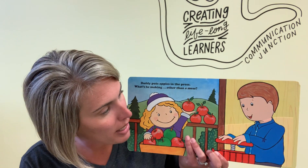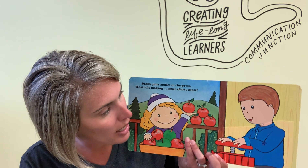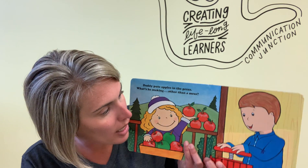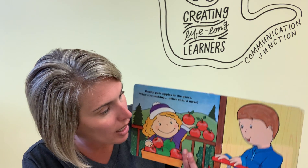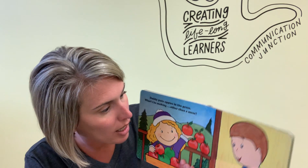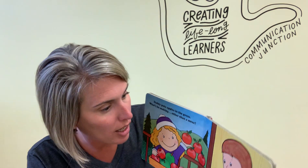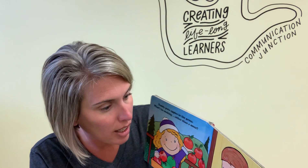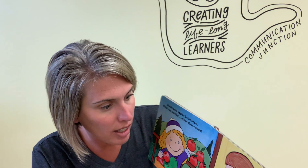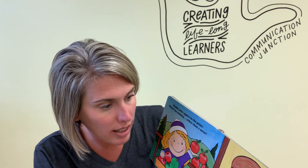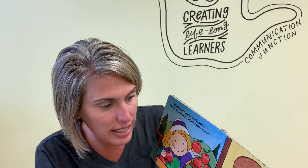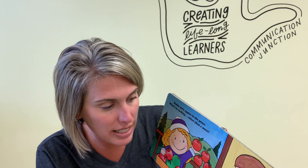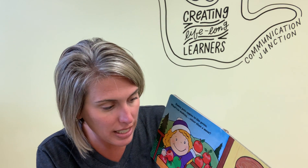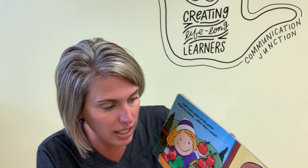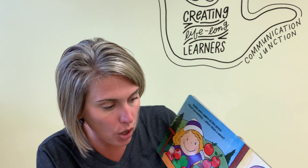making? Let's see.